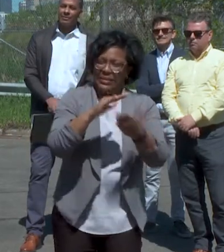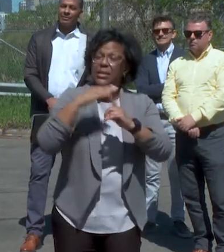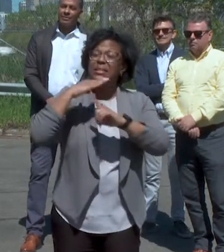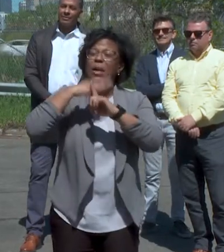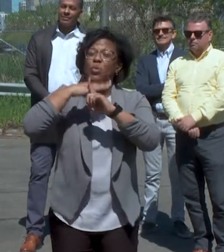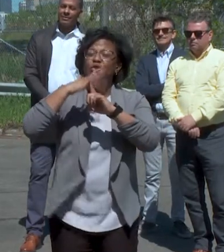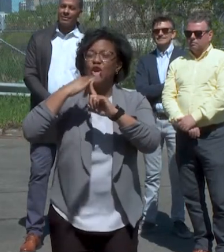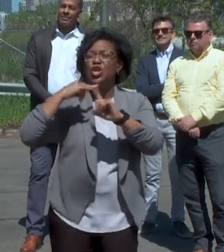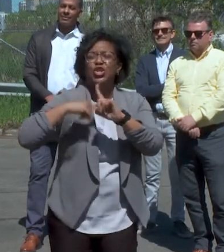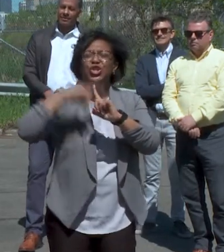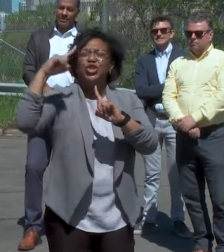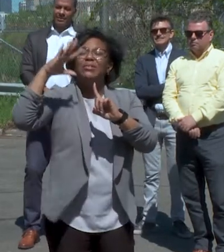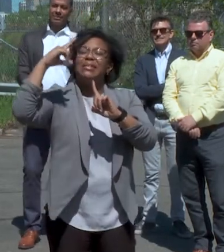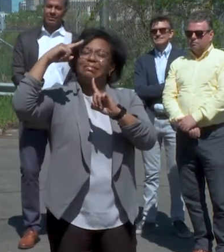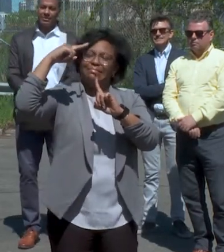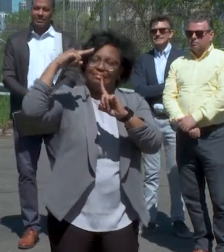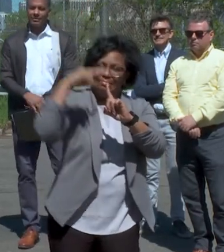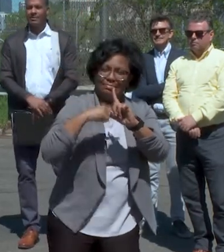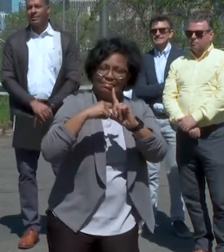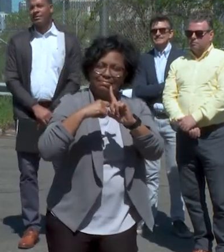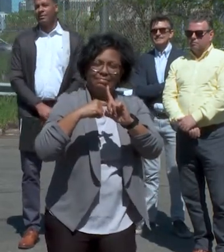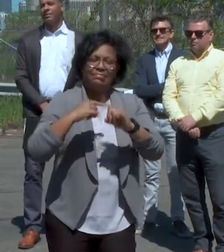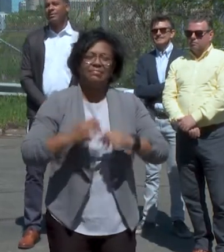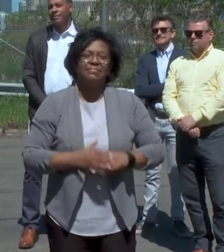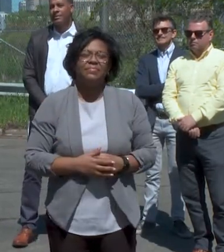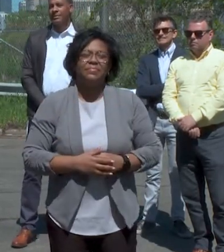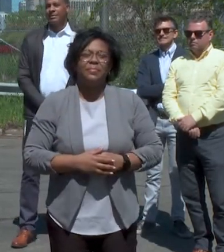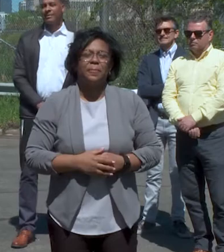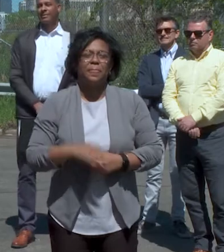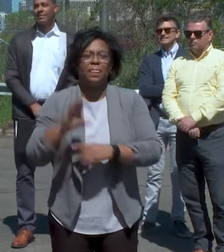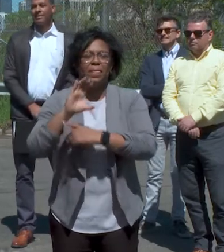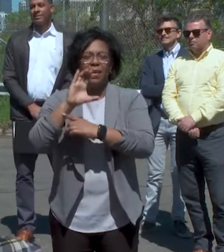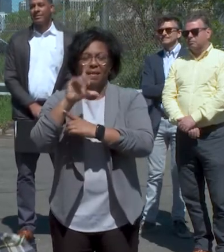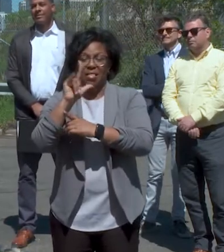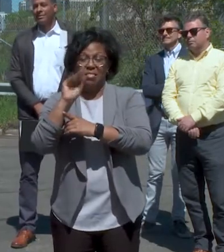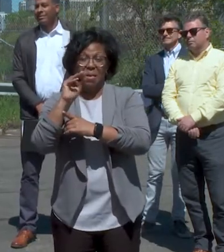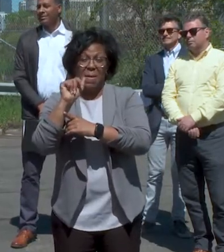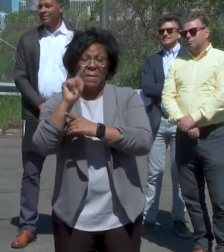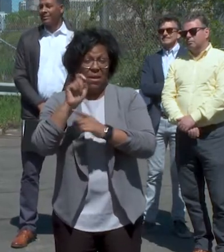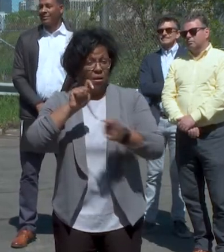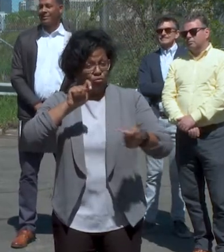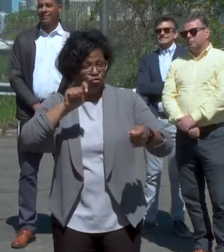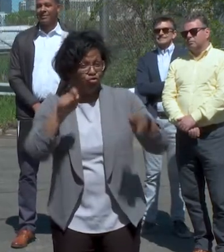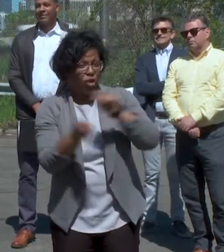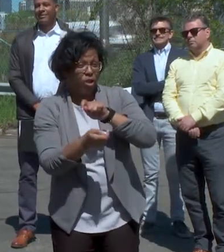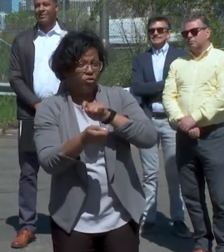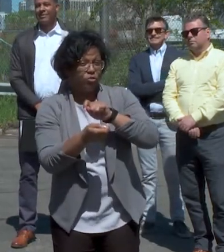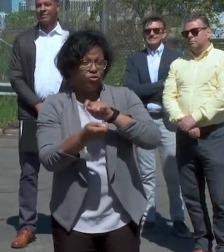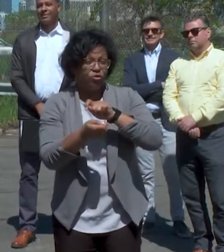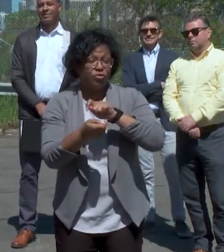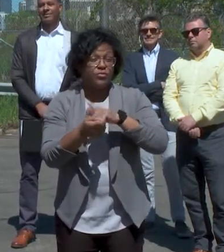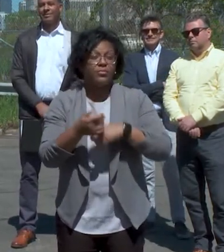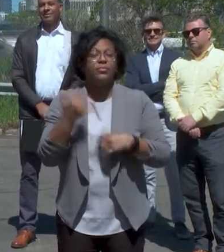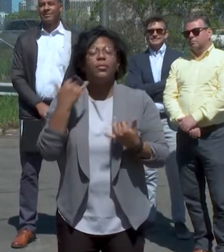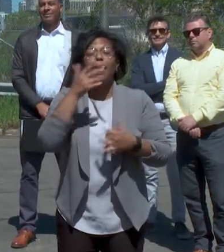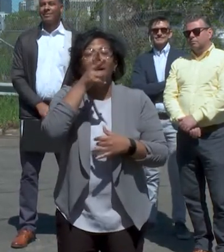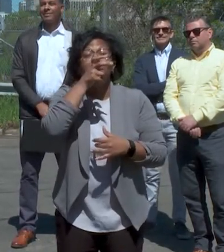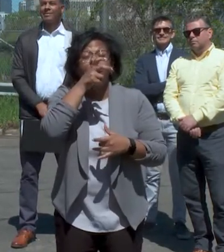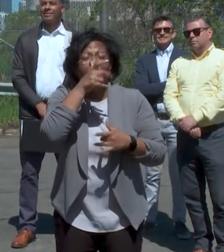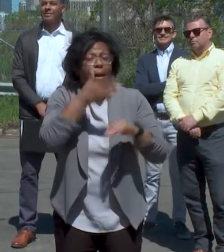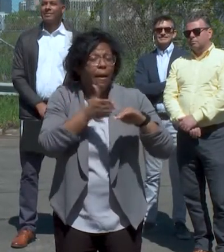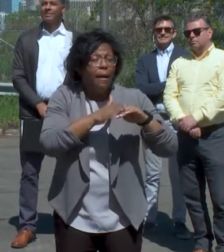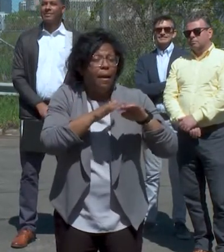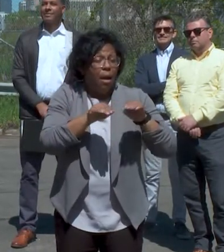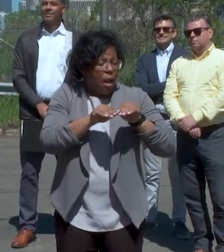residents. Climate change, invasive species, and population growth will continue to negatively impact tree canopy